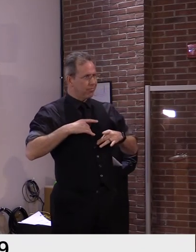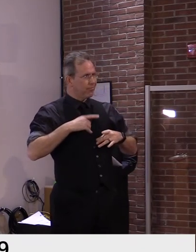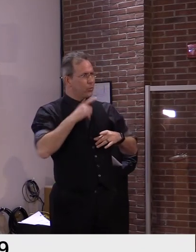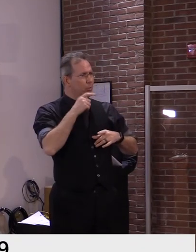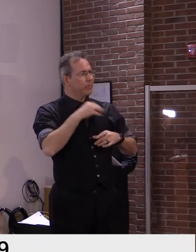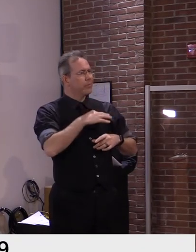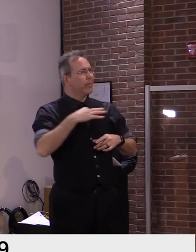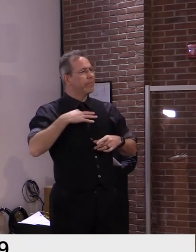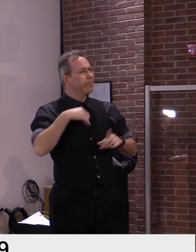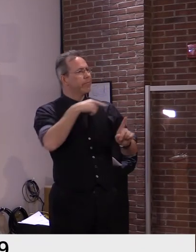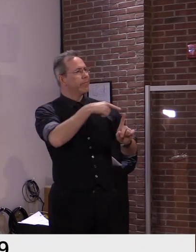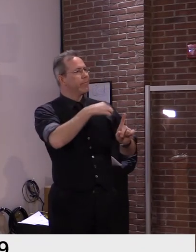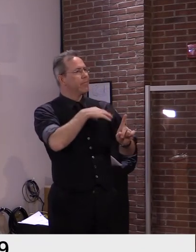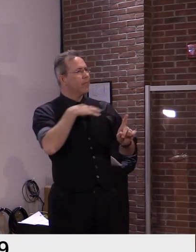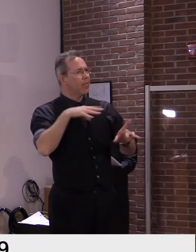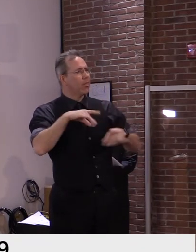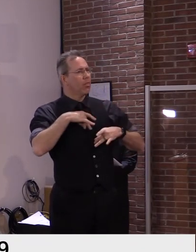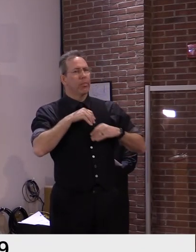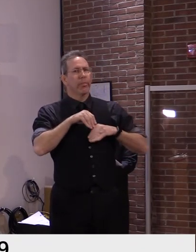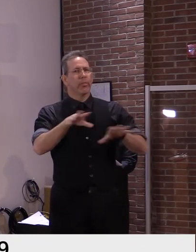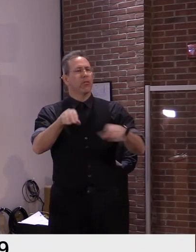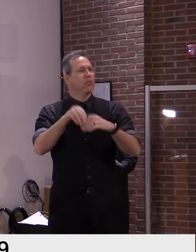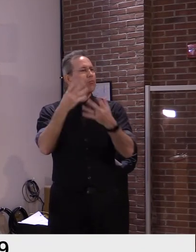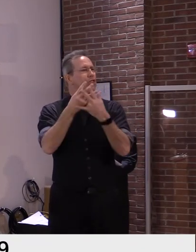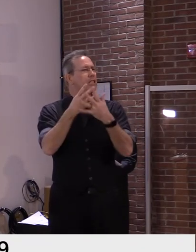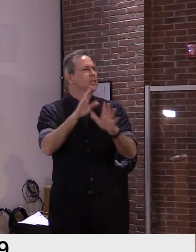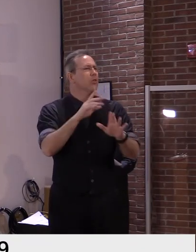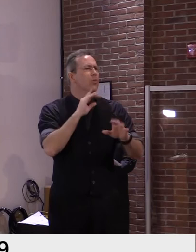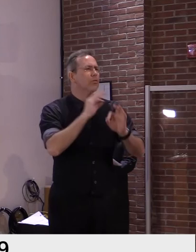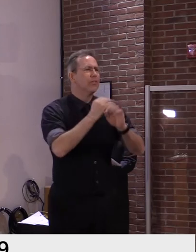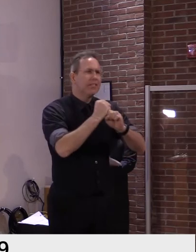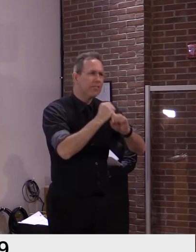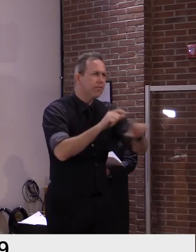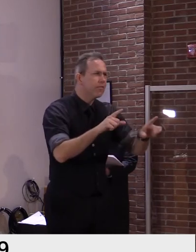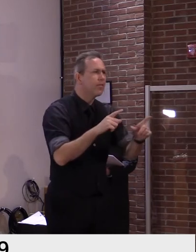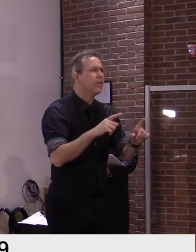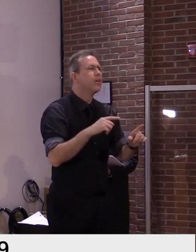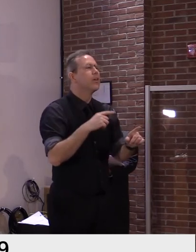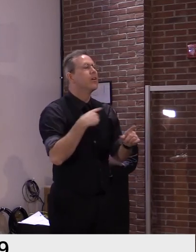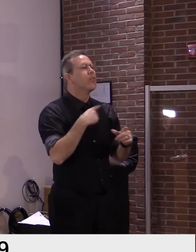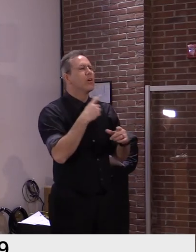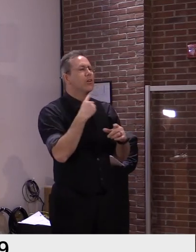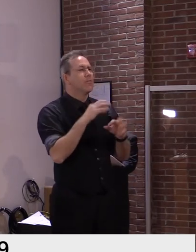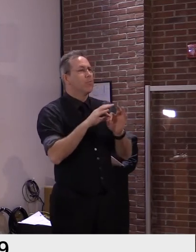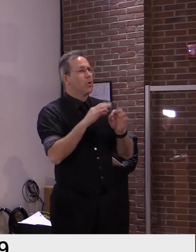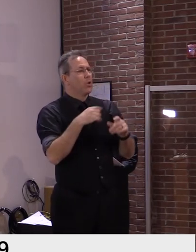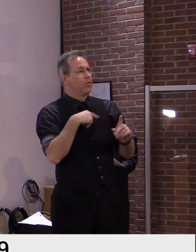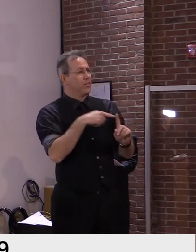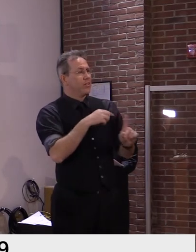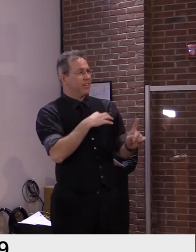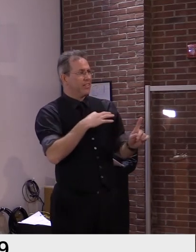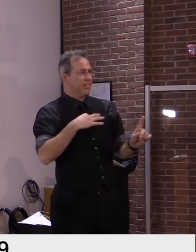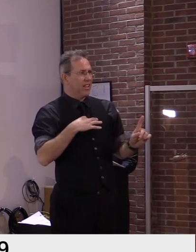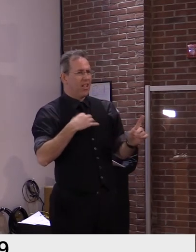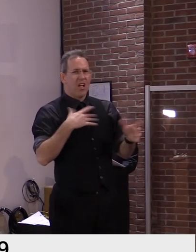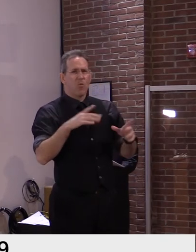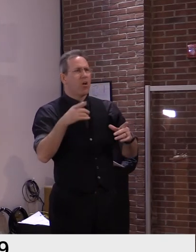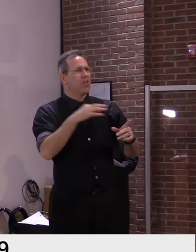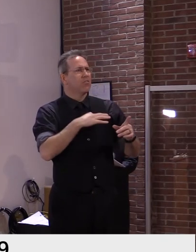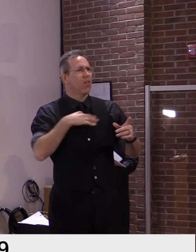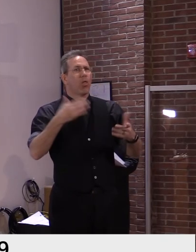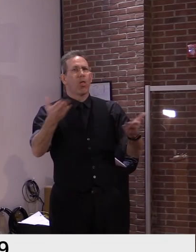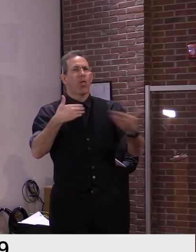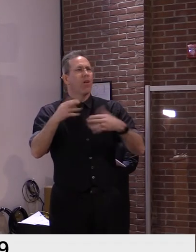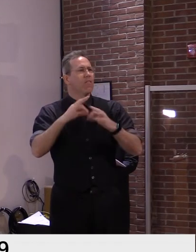can, establish a perimeter, so to speak, and defend that perimeter, then we should be able to keep everyone safe.